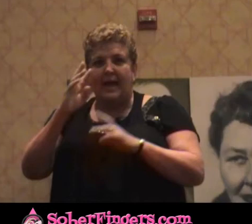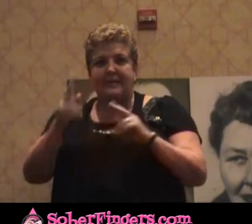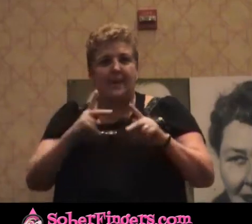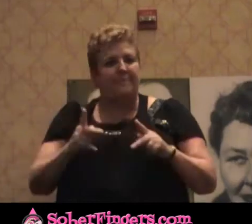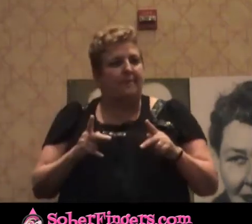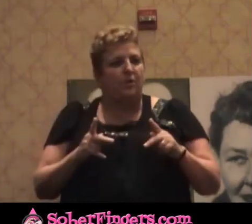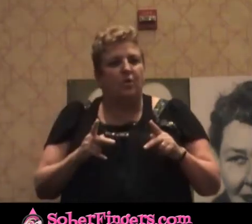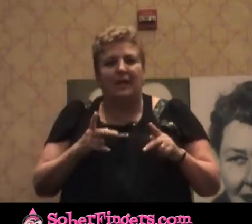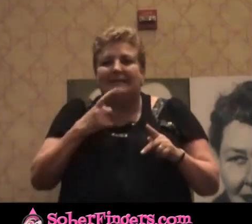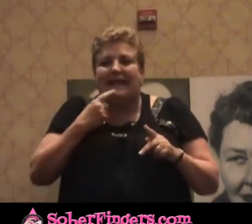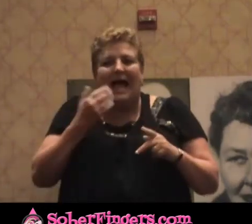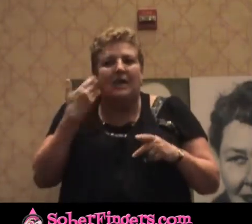escape from.